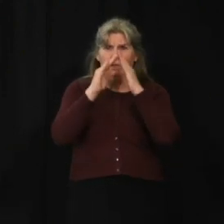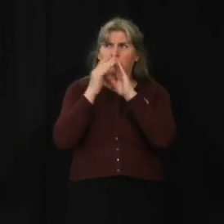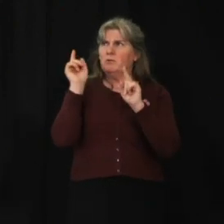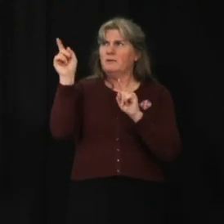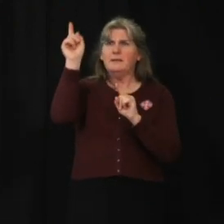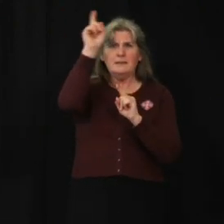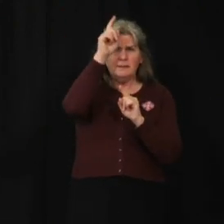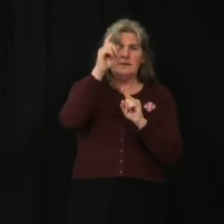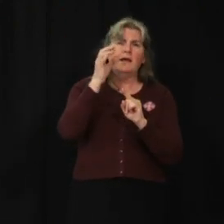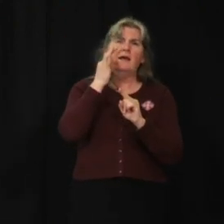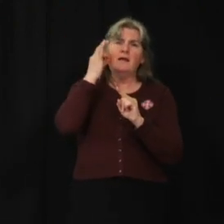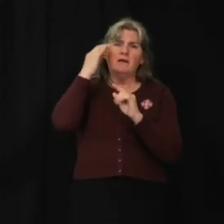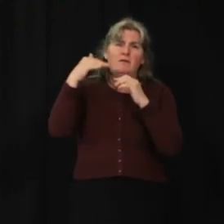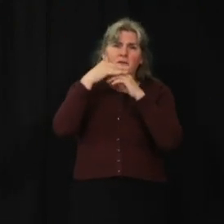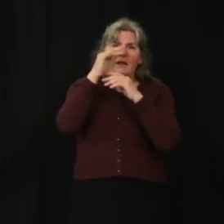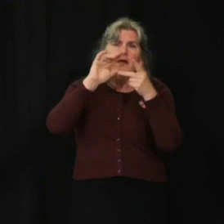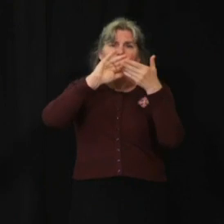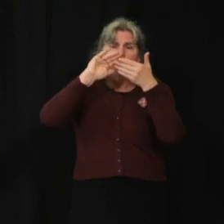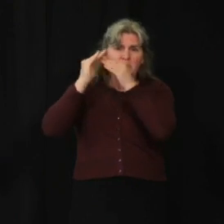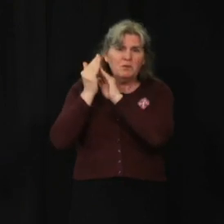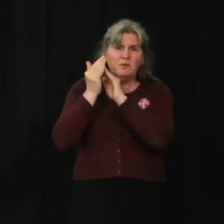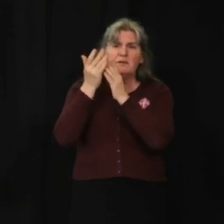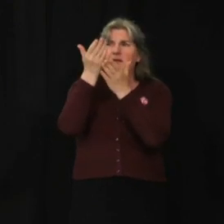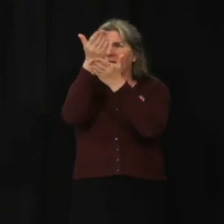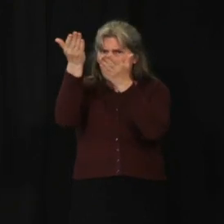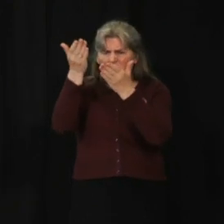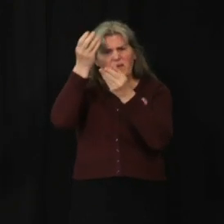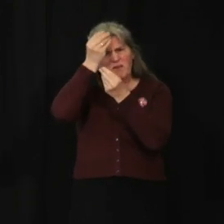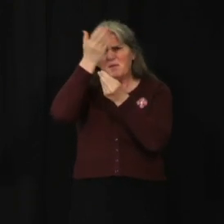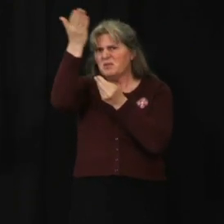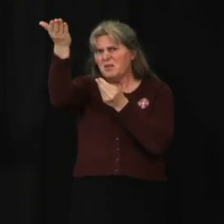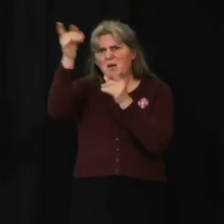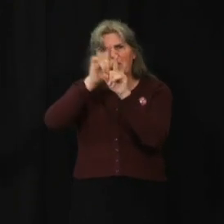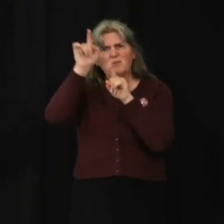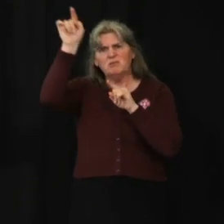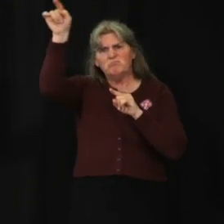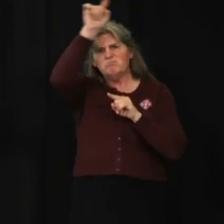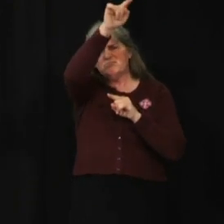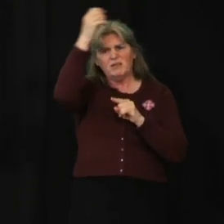communities, the First Nations partners, and the municipalities as well, helping us out to share in that information as well.